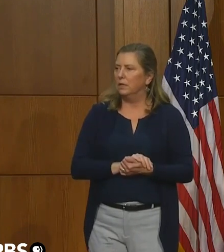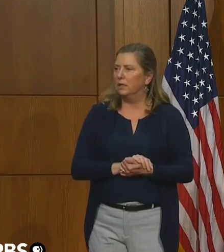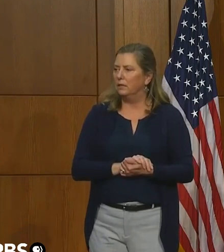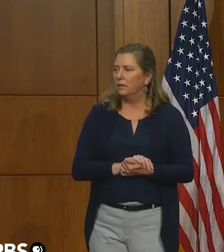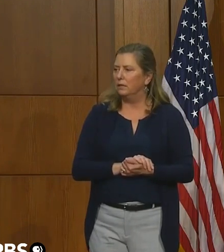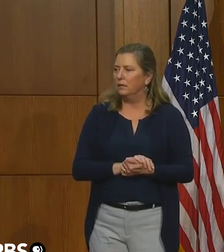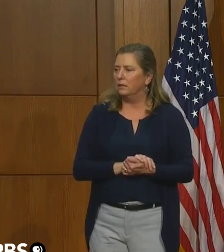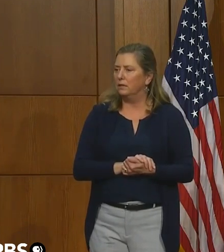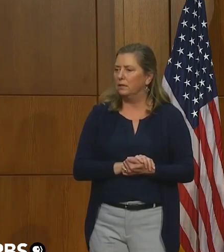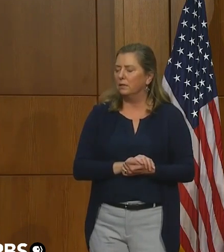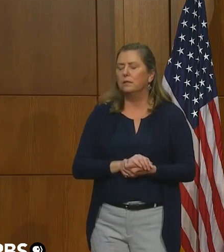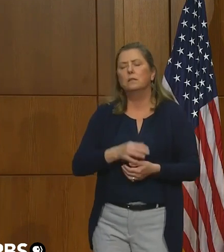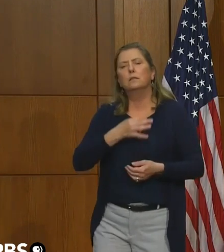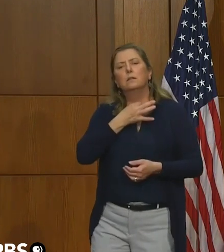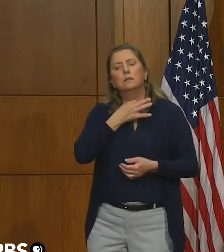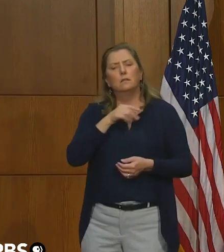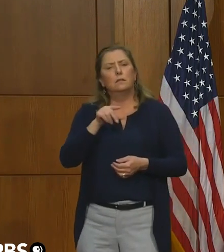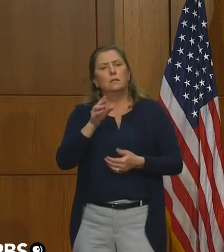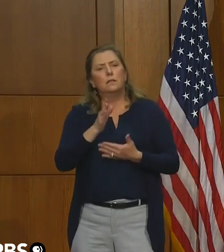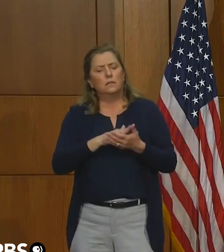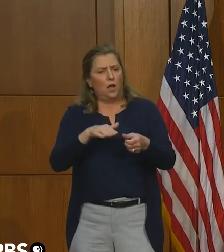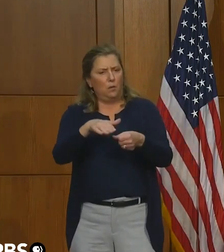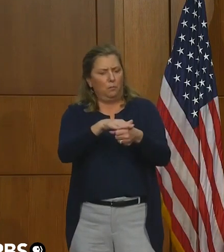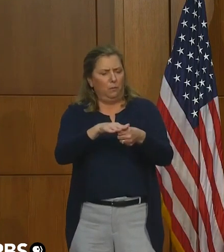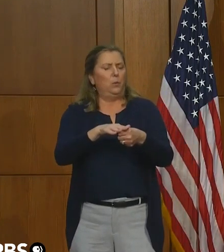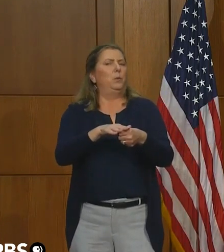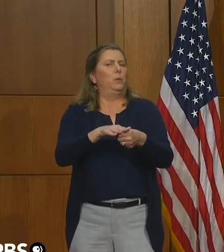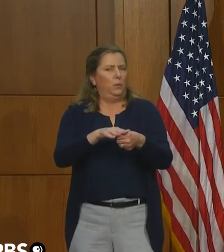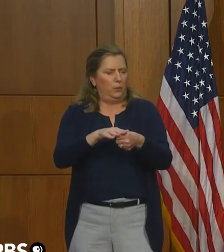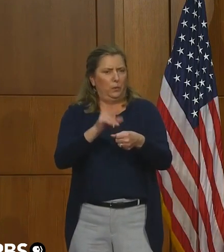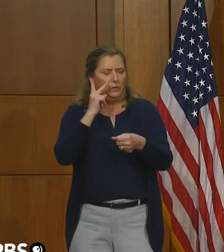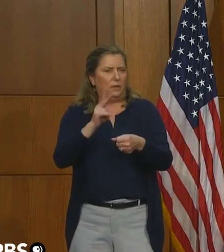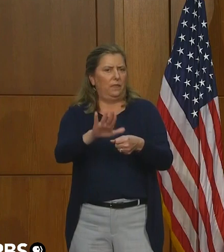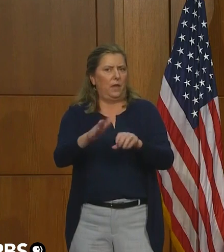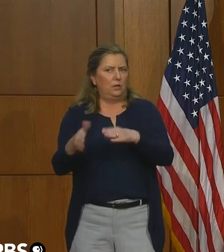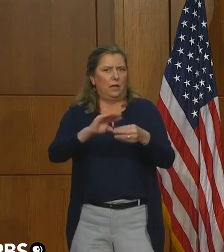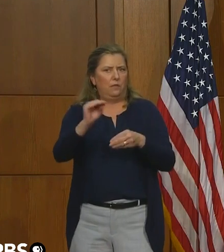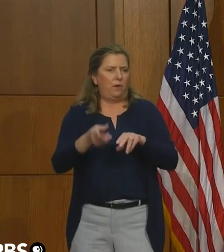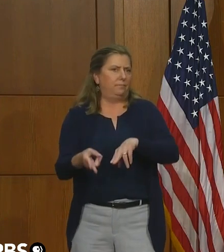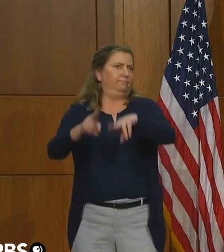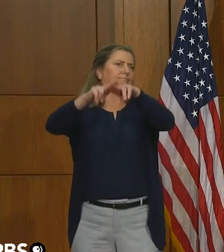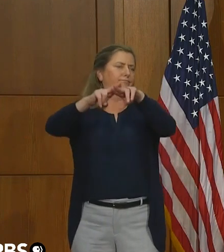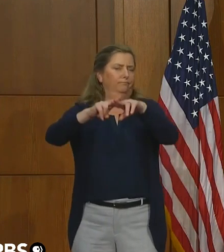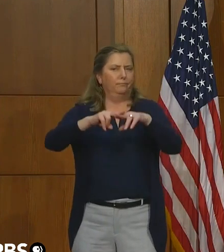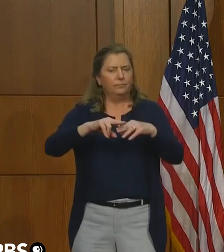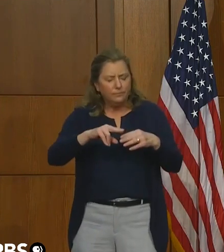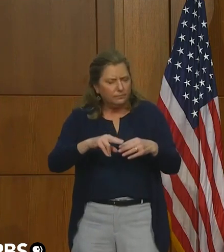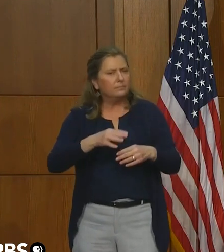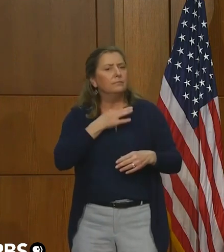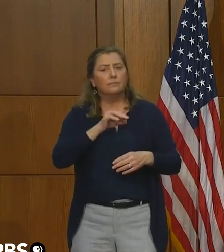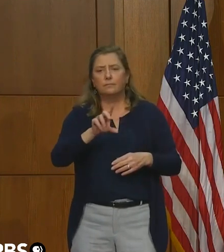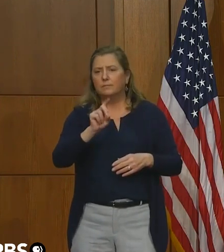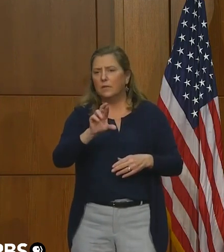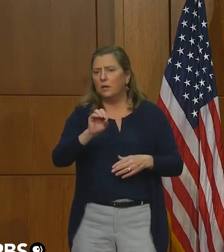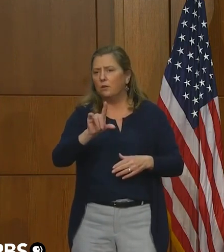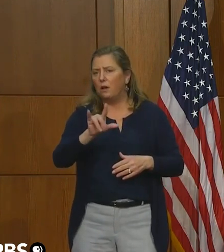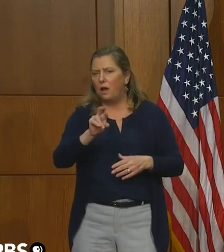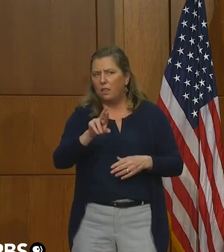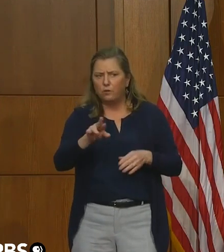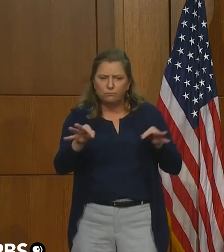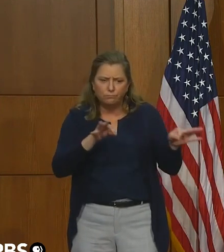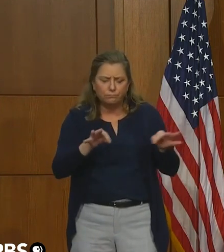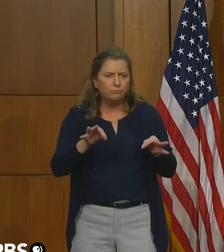the localities that are seeing a very high per capita death rate, I was wondering if Dr. Oliver can share any information on what they're